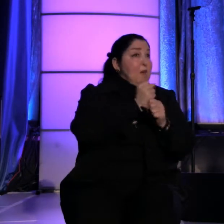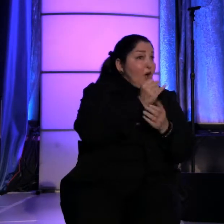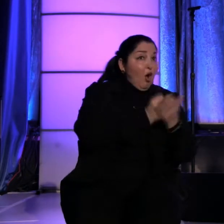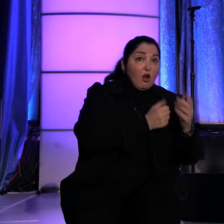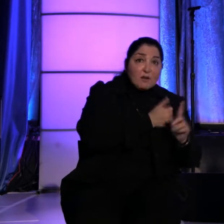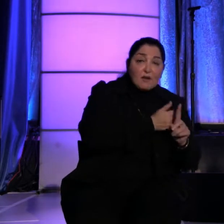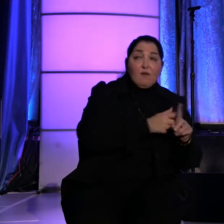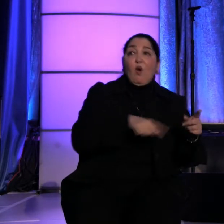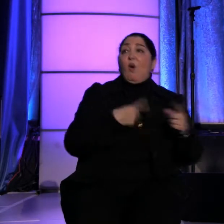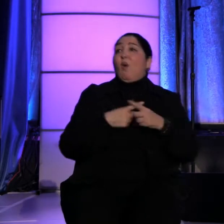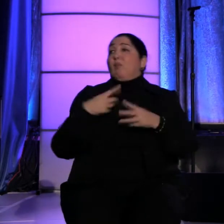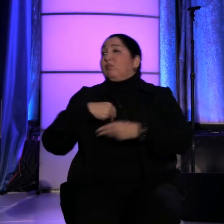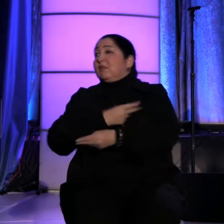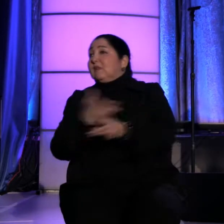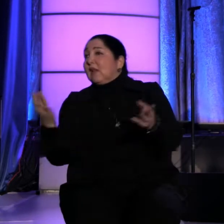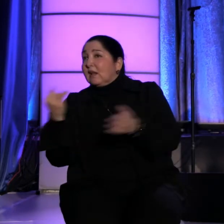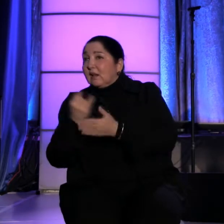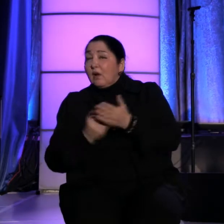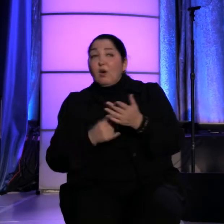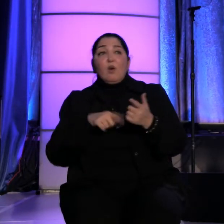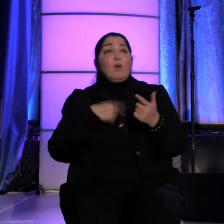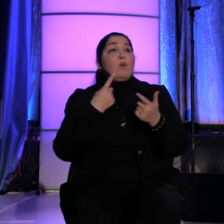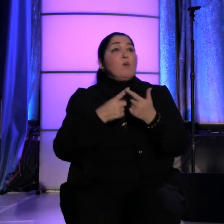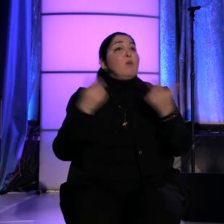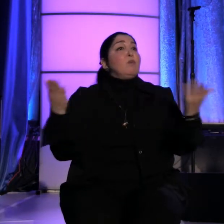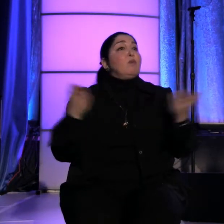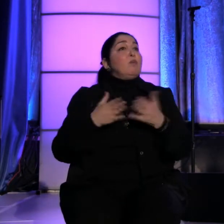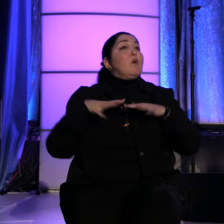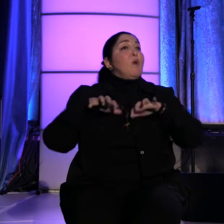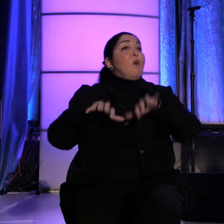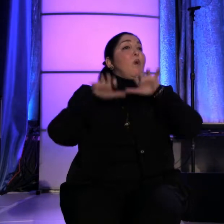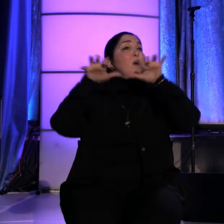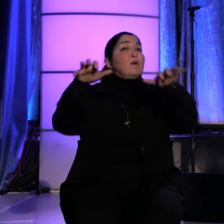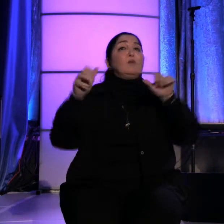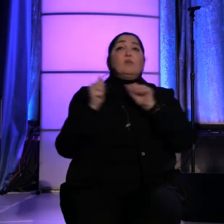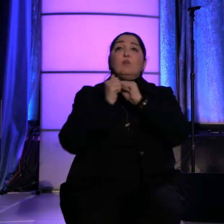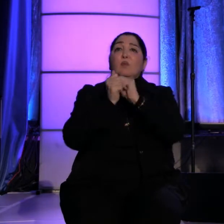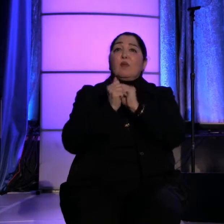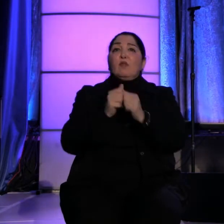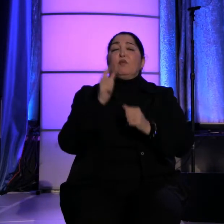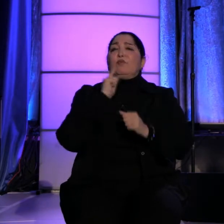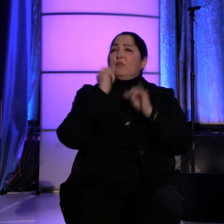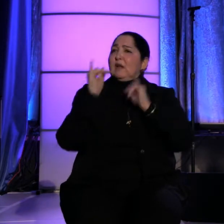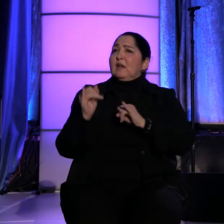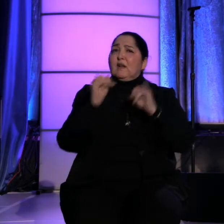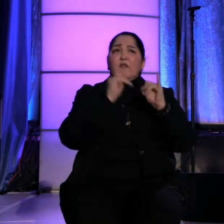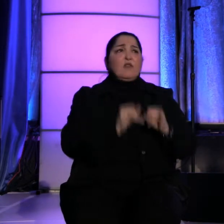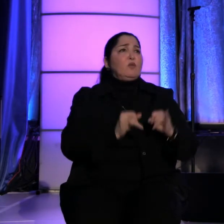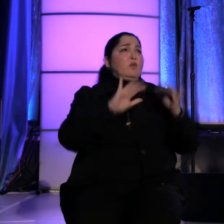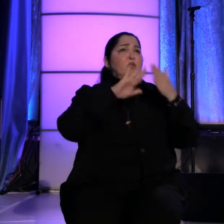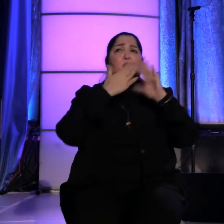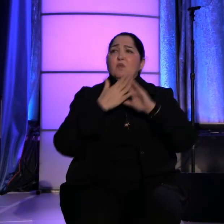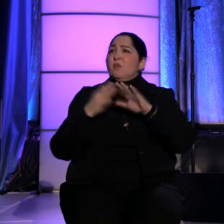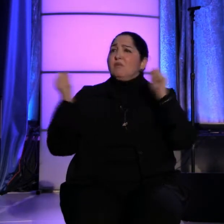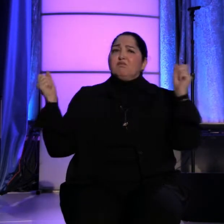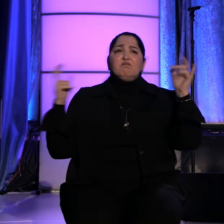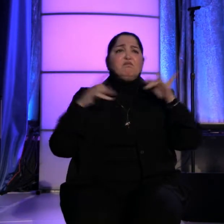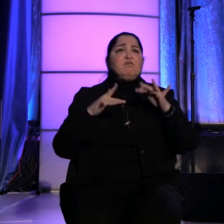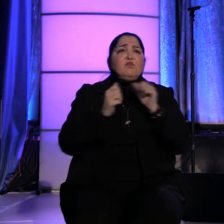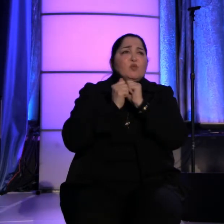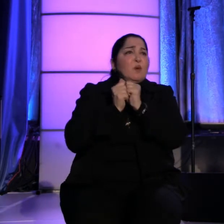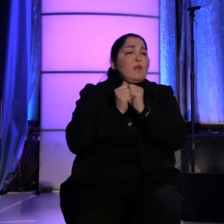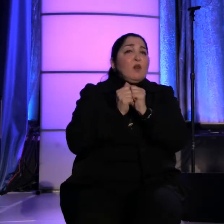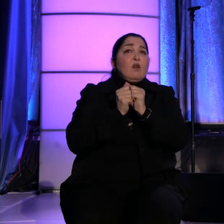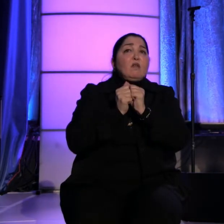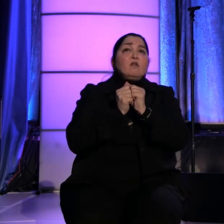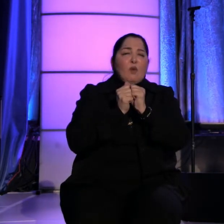its presentation, bringing audiences together, individuals and communities, so that can be struck by that